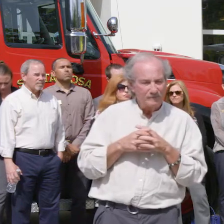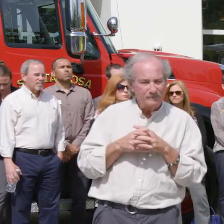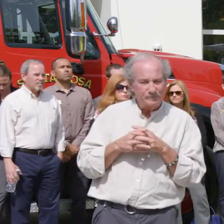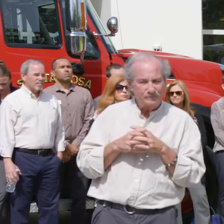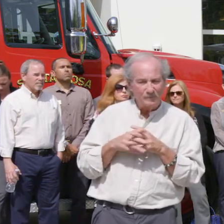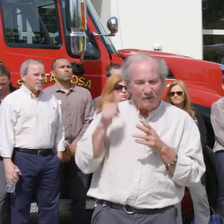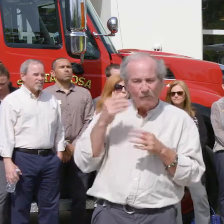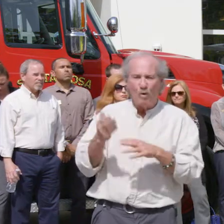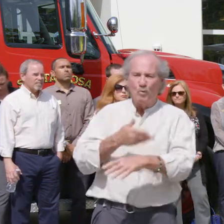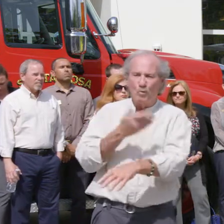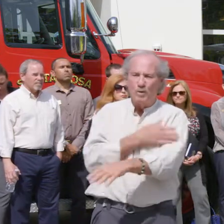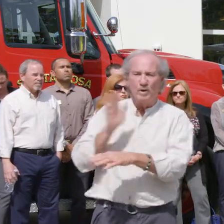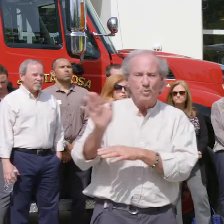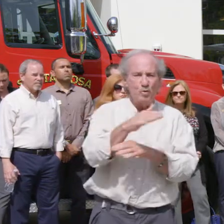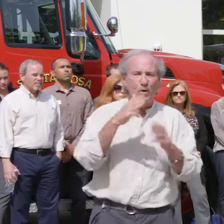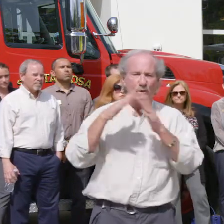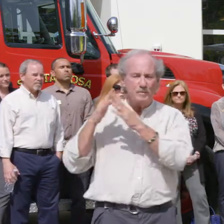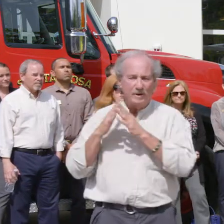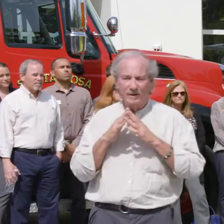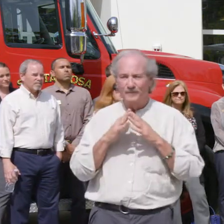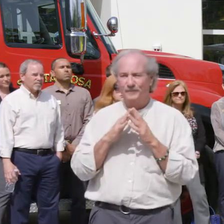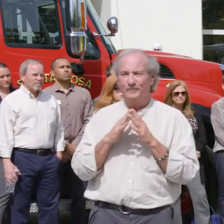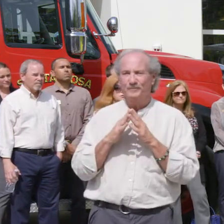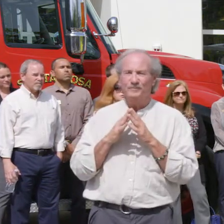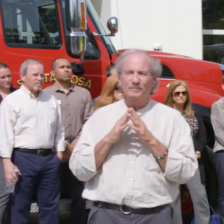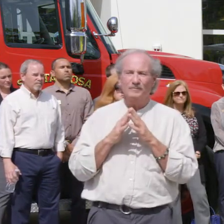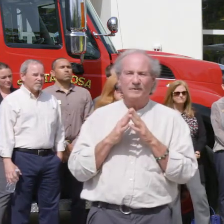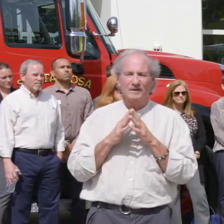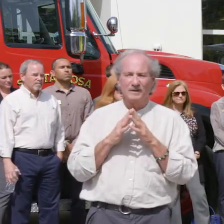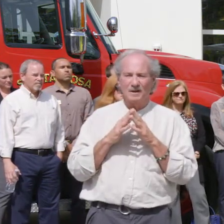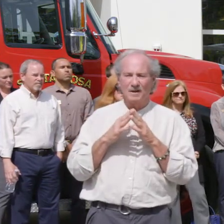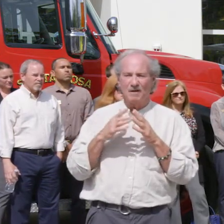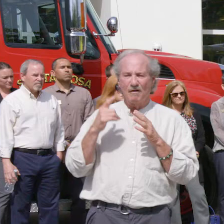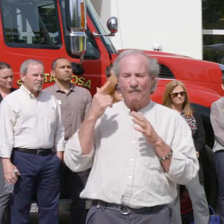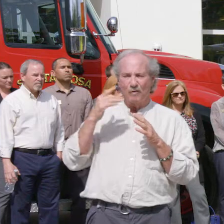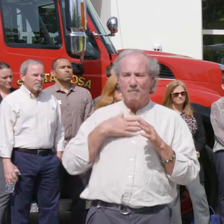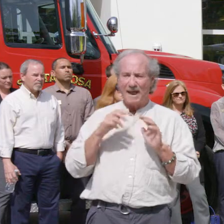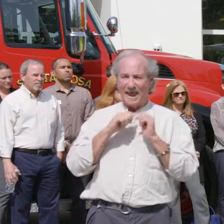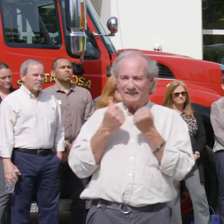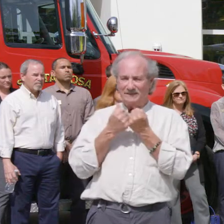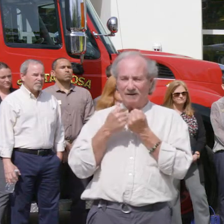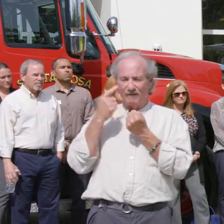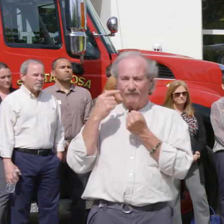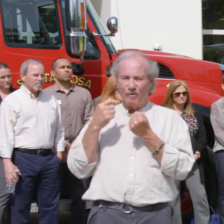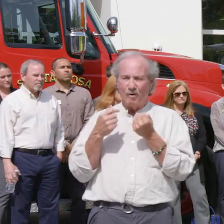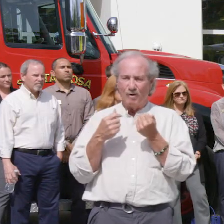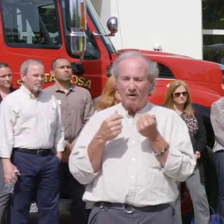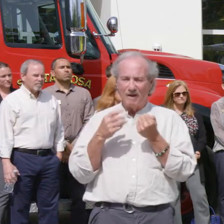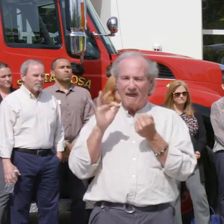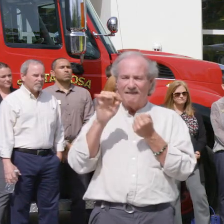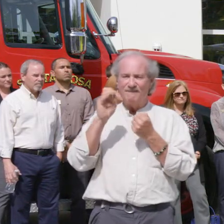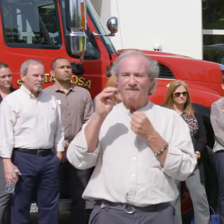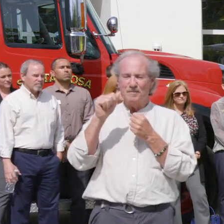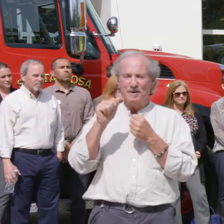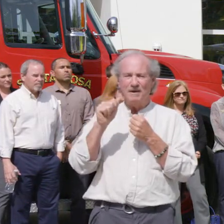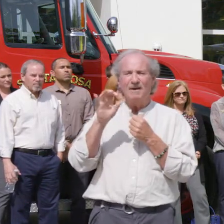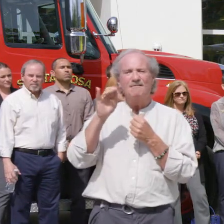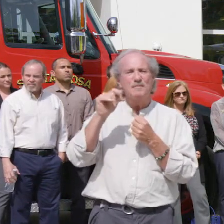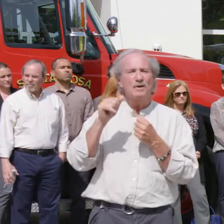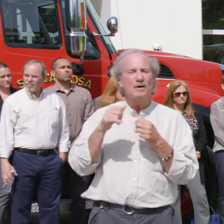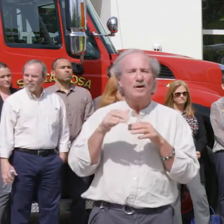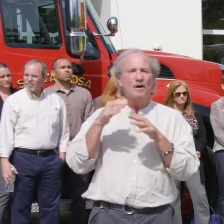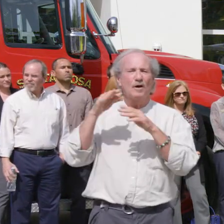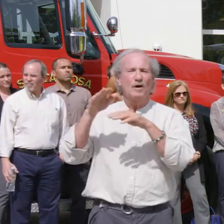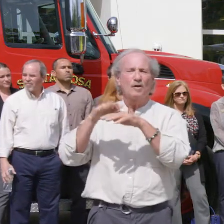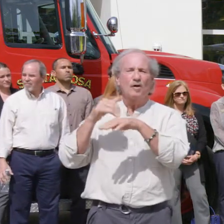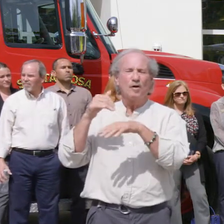their homes and communities. As the lead agency for the Emergency Support Function 3, FEMA called upon the U.S.